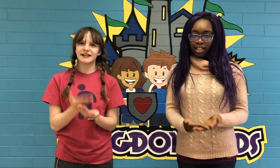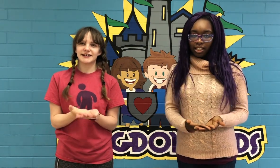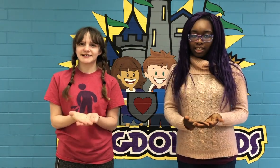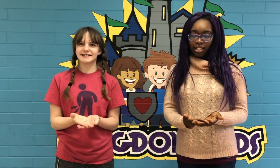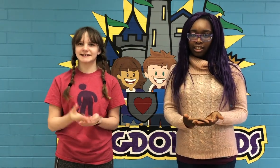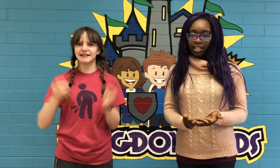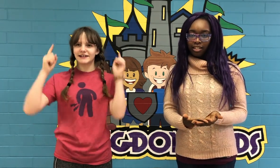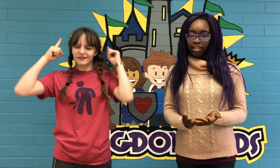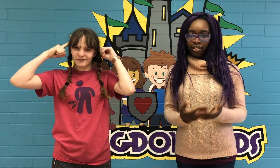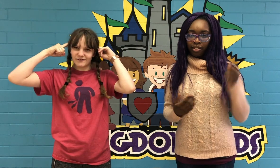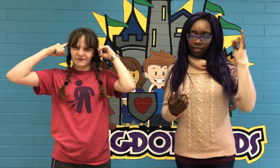goodness,